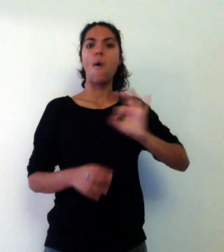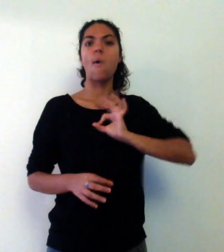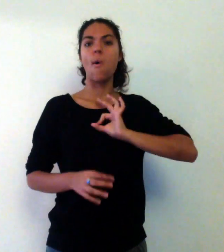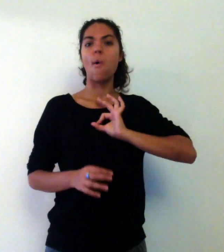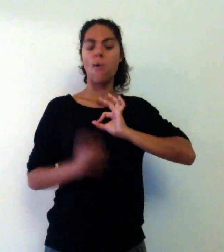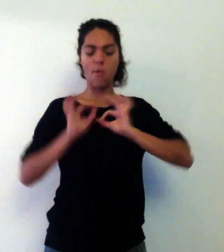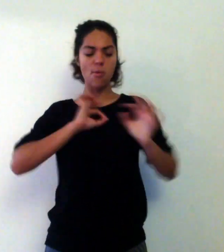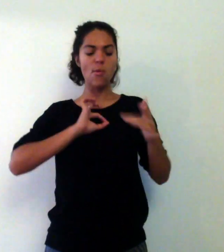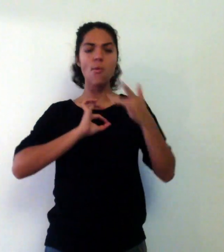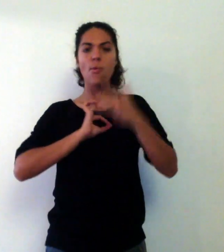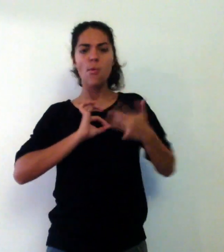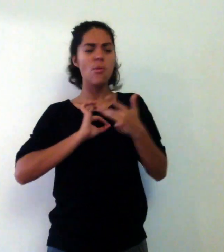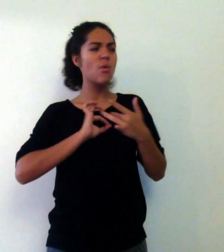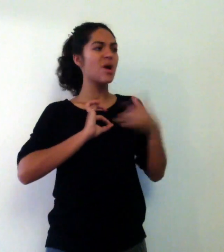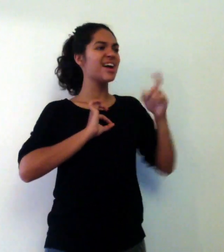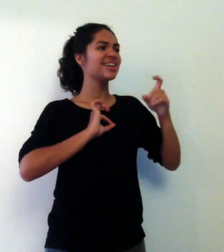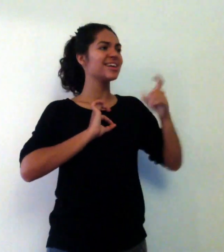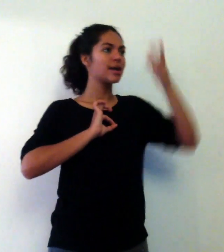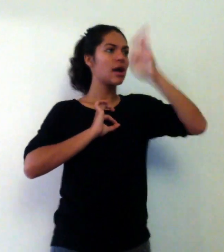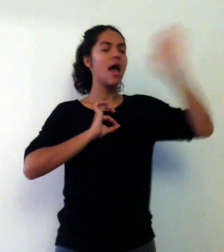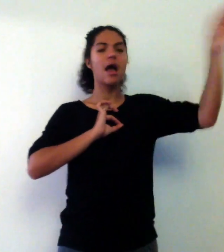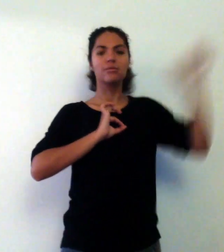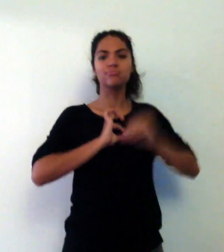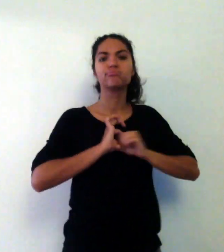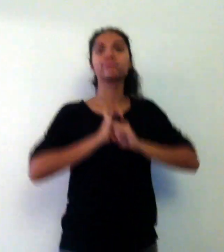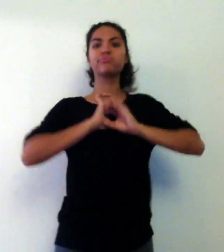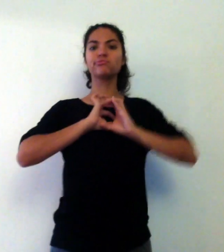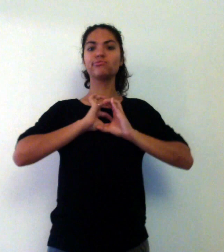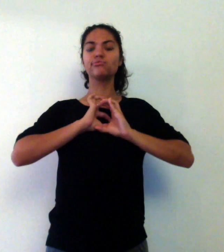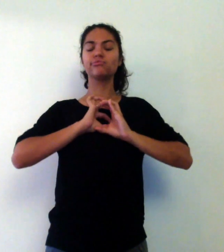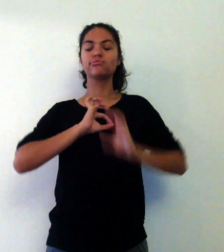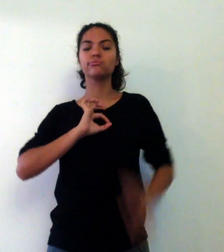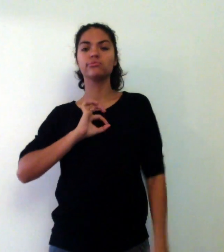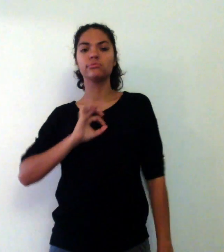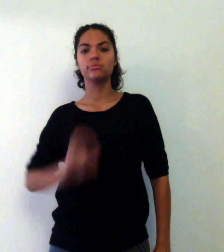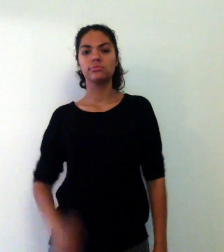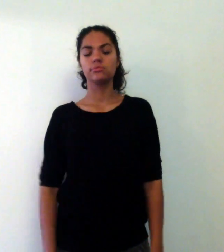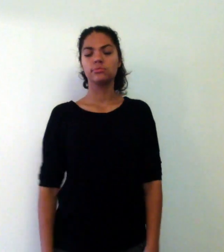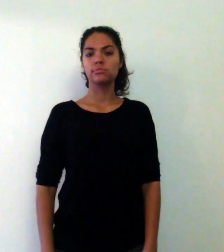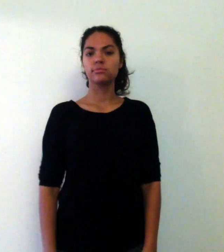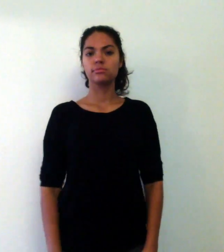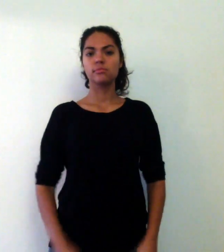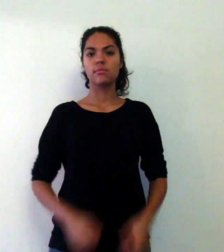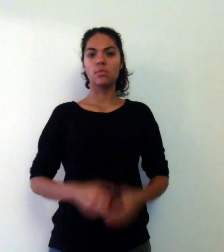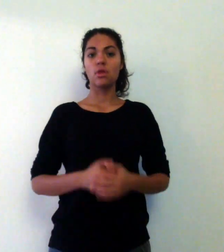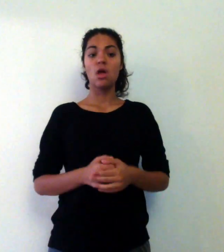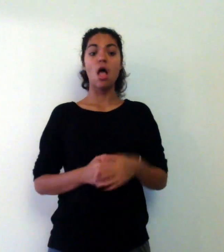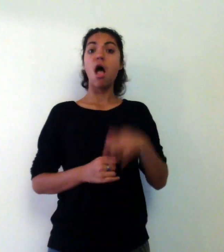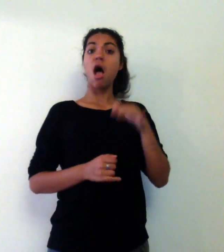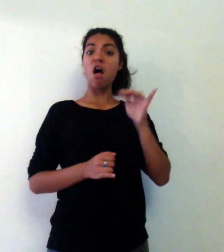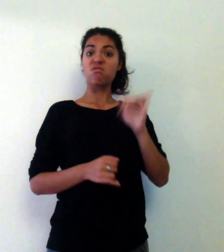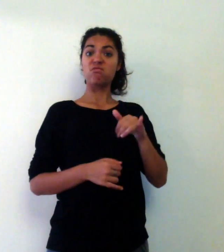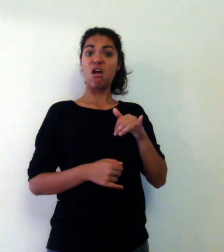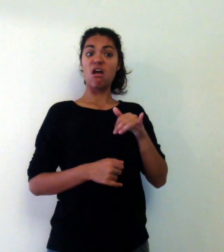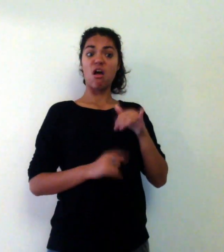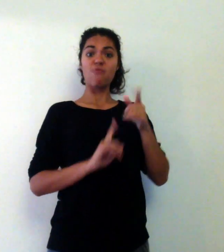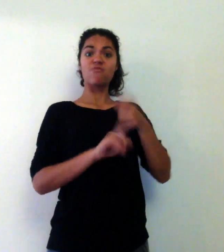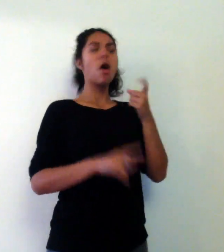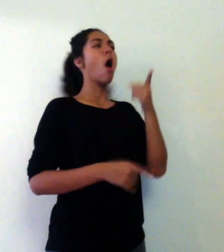there is a God-shaped vacuum in every heart that only God can fill. And that fulfillment comes not just in saying, I know you are my Lord and Savior.